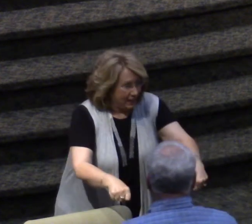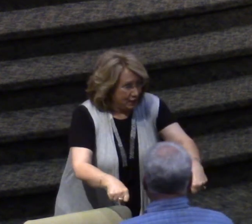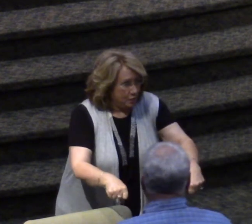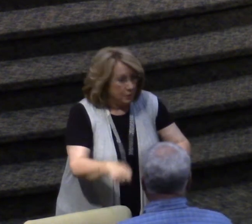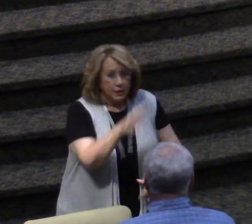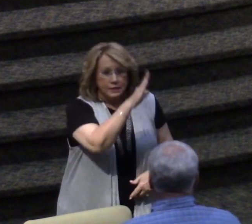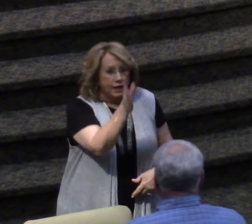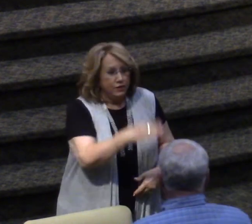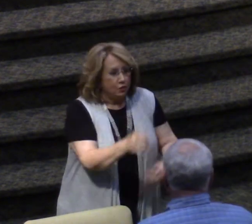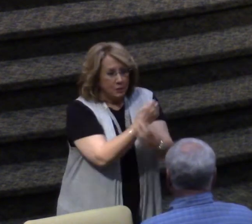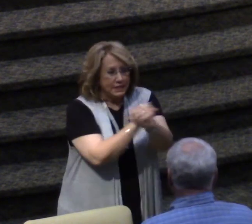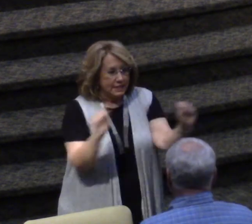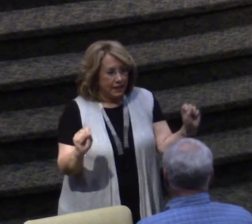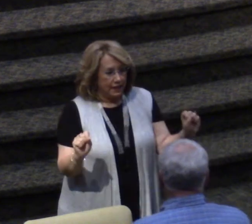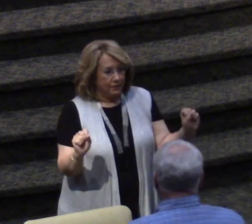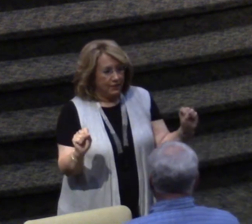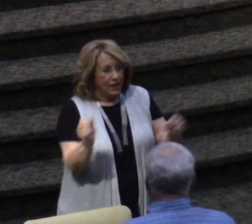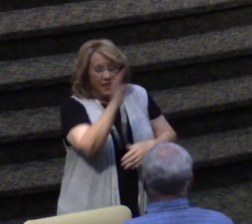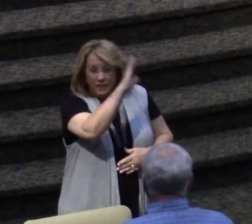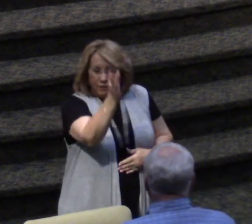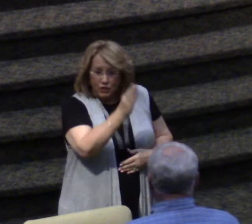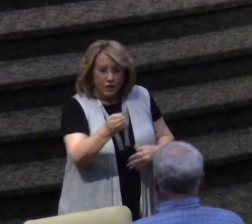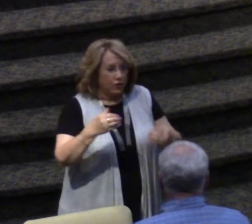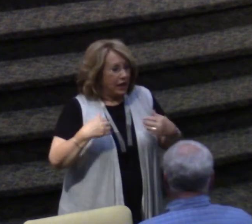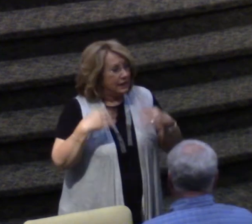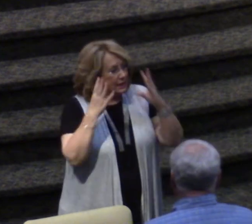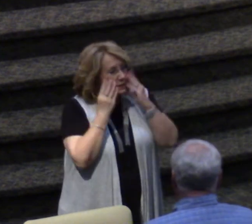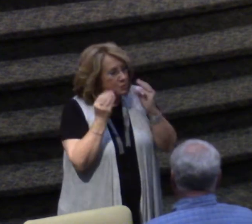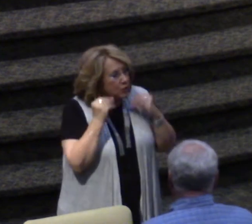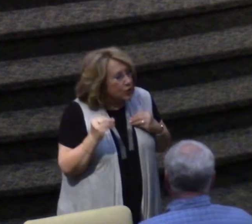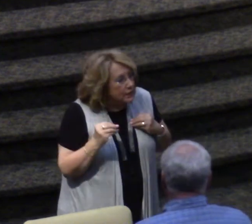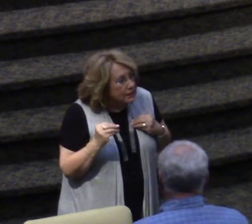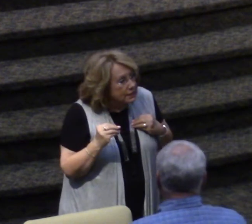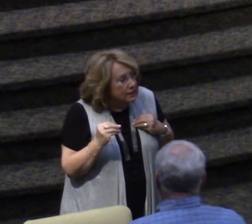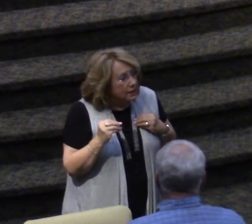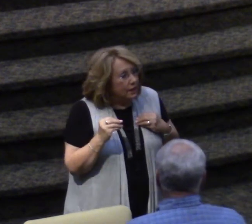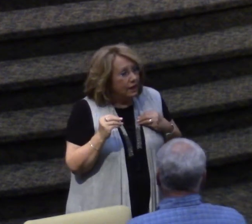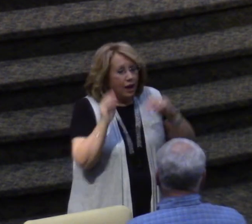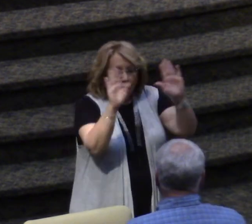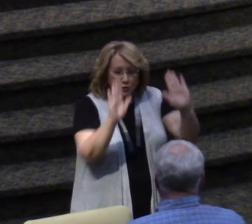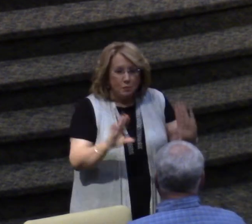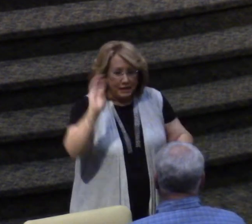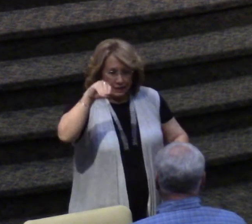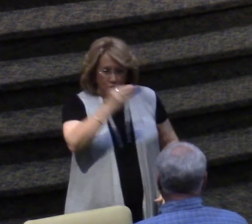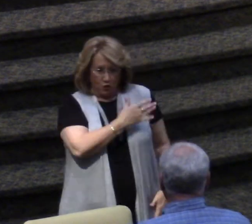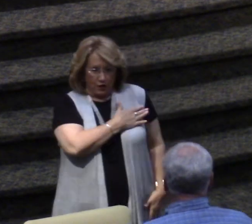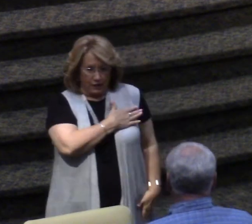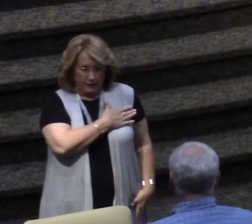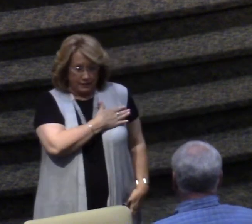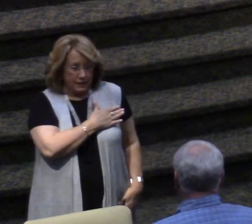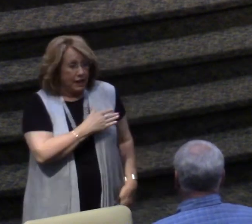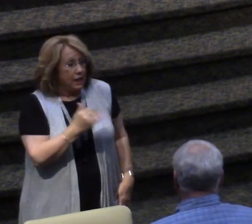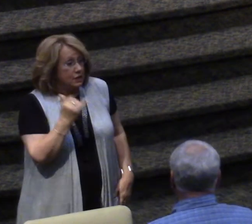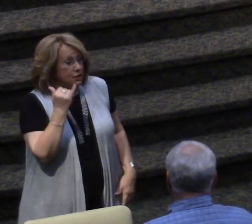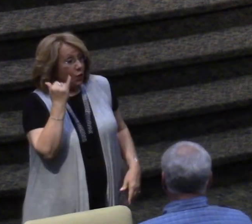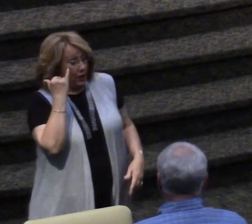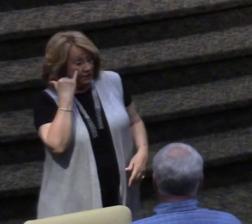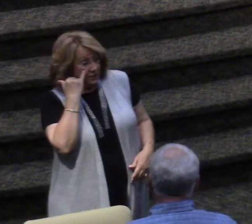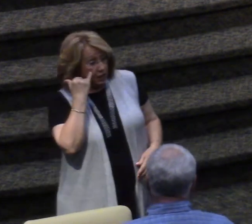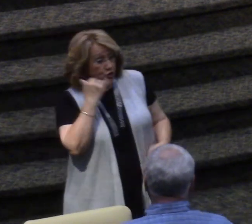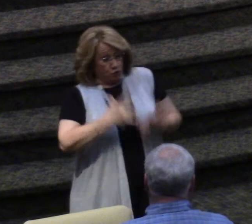been saved. They've never had to experience amazing grace. And so if there's rejoicing in the presence of